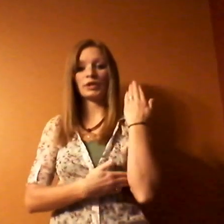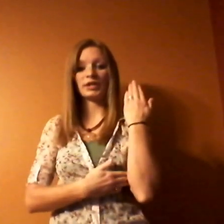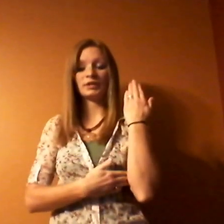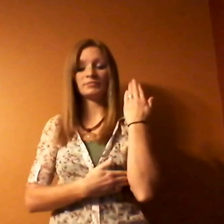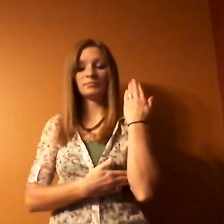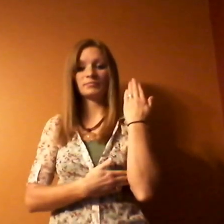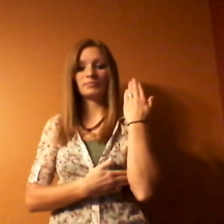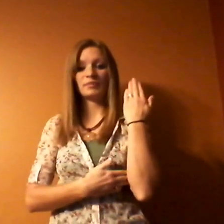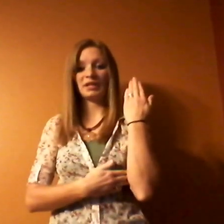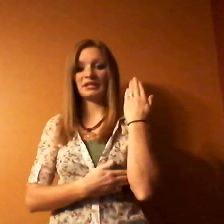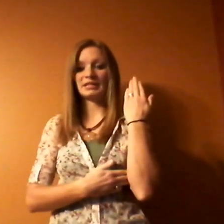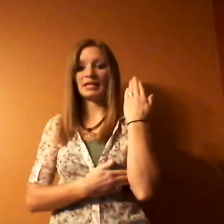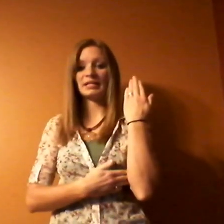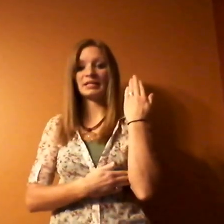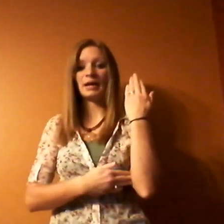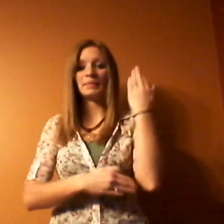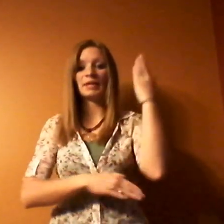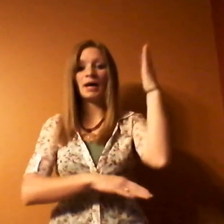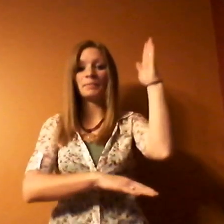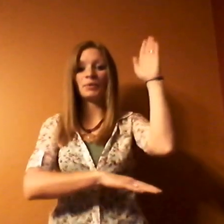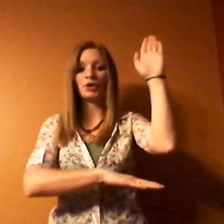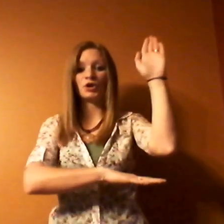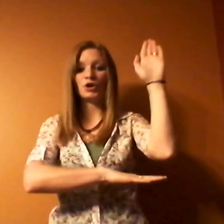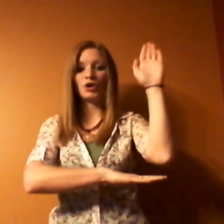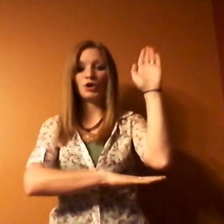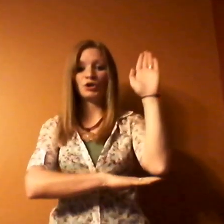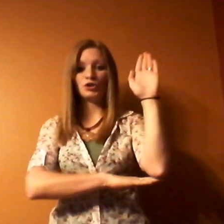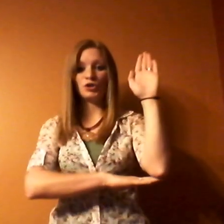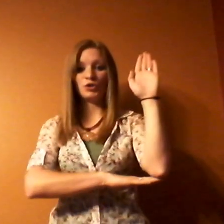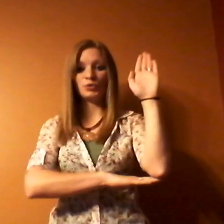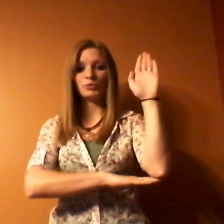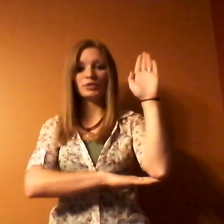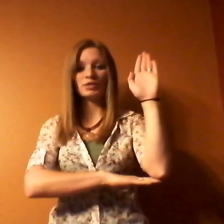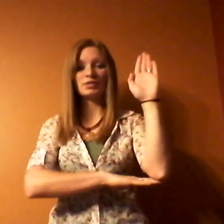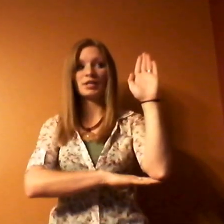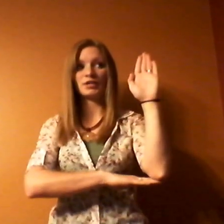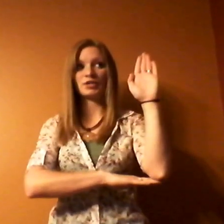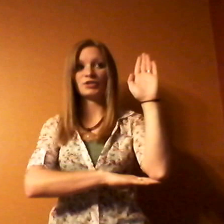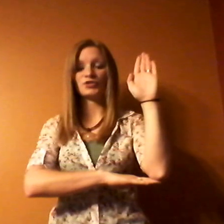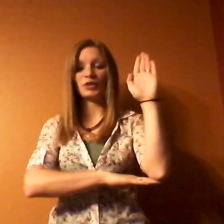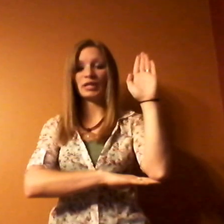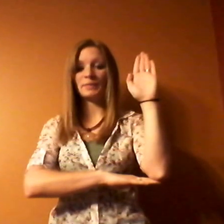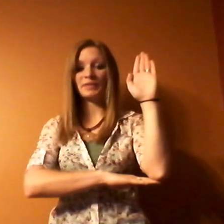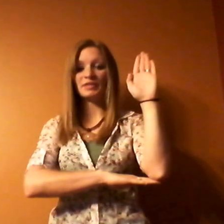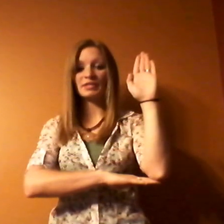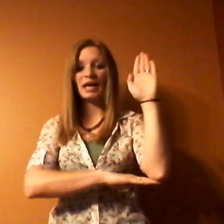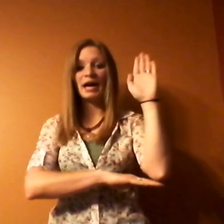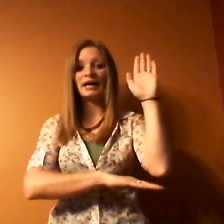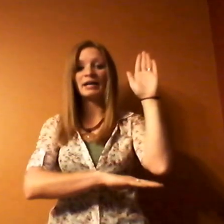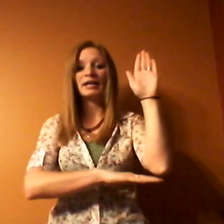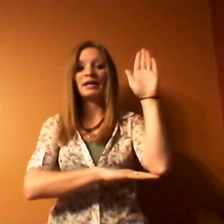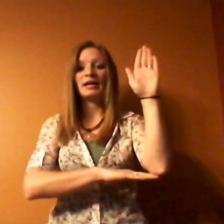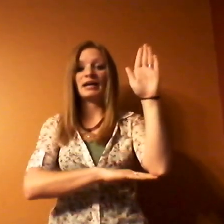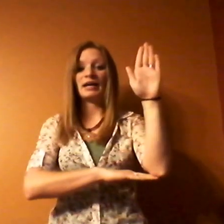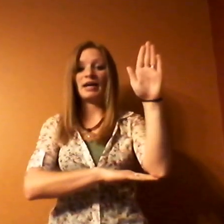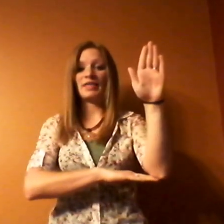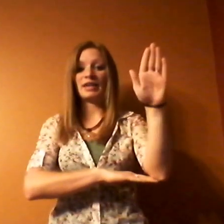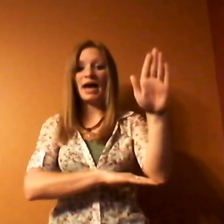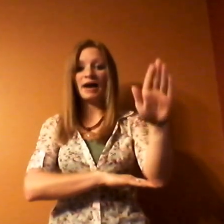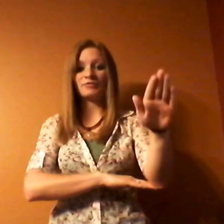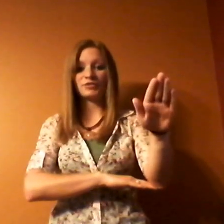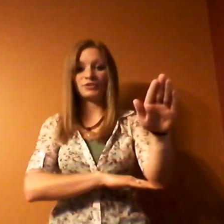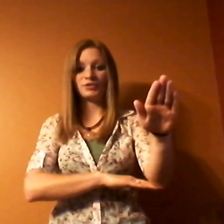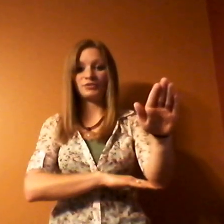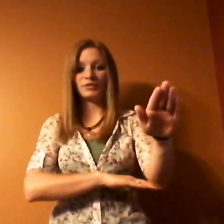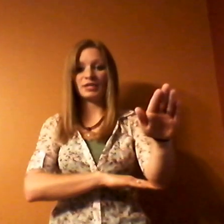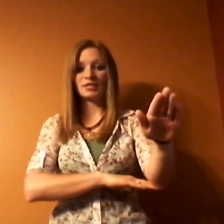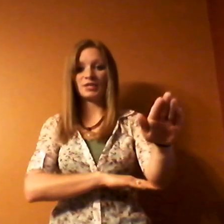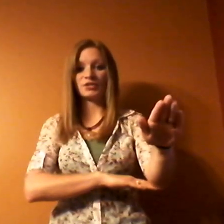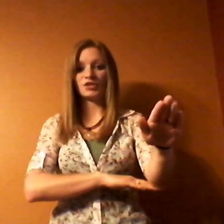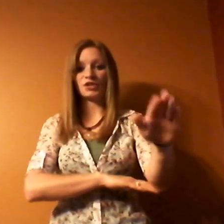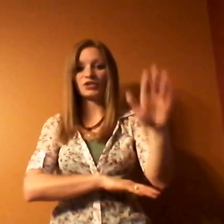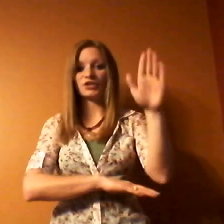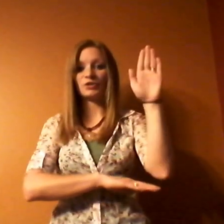Morning. Like the sun is coming up. Noon, sun is straight up in the sky. And then afternoon, that sun starts to go